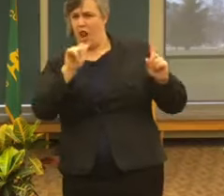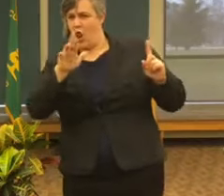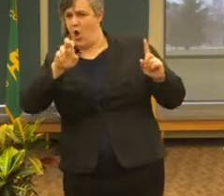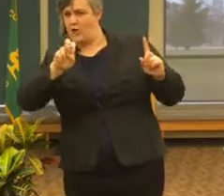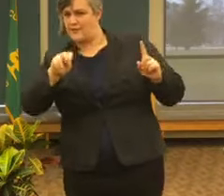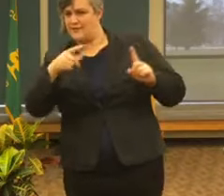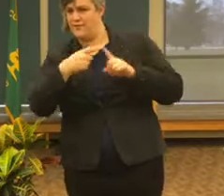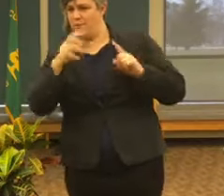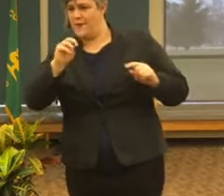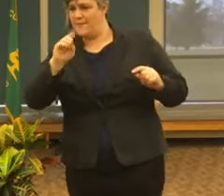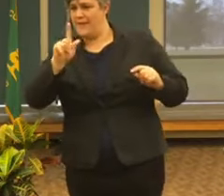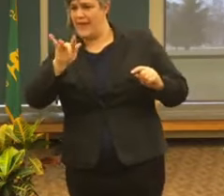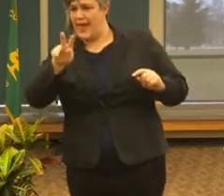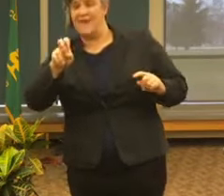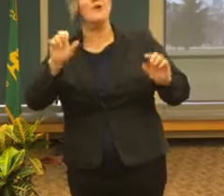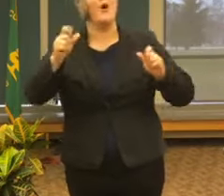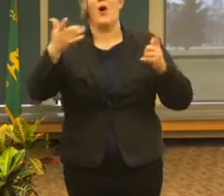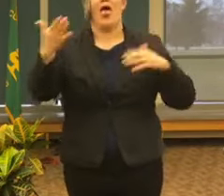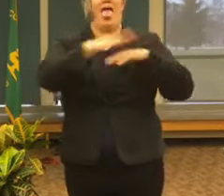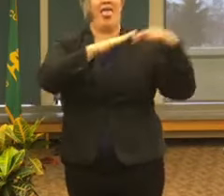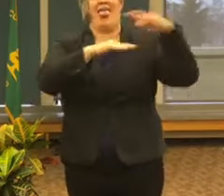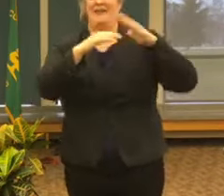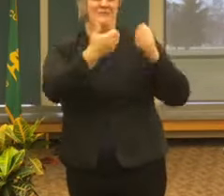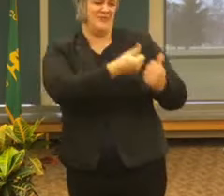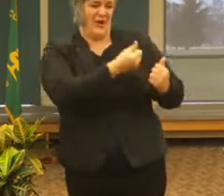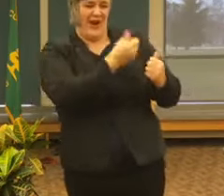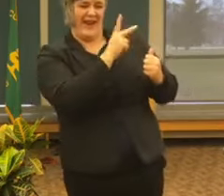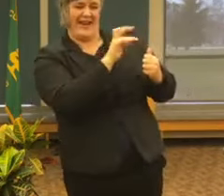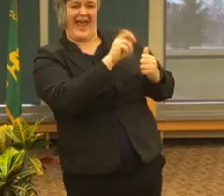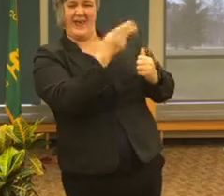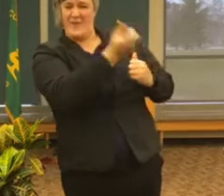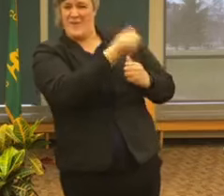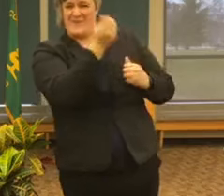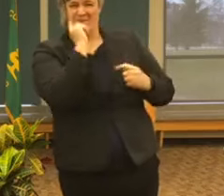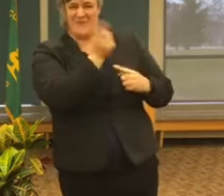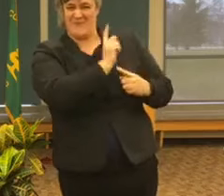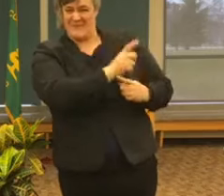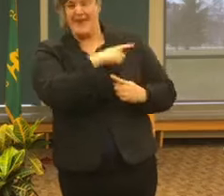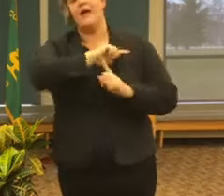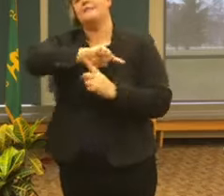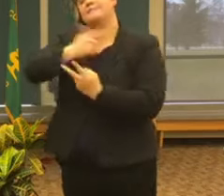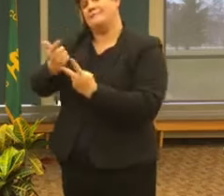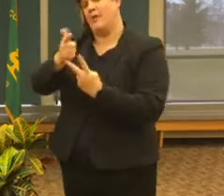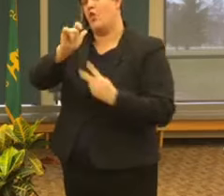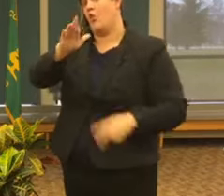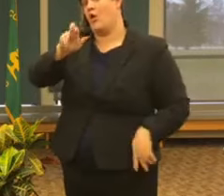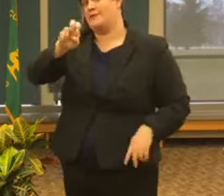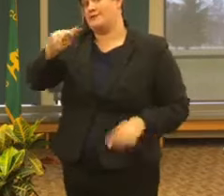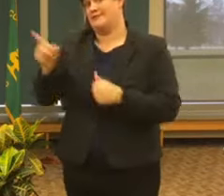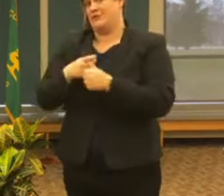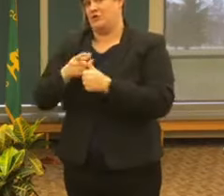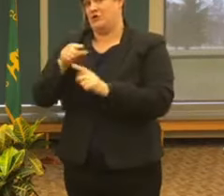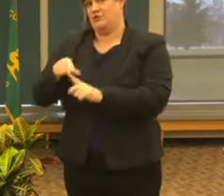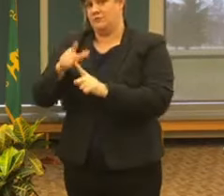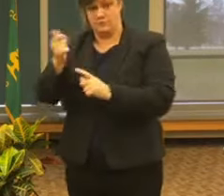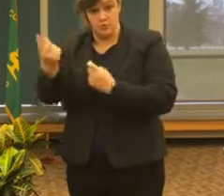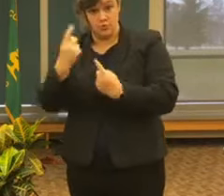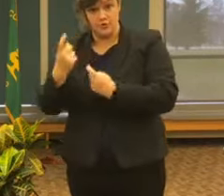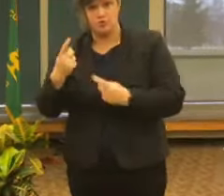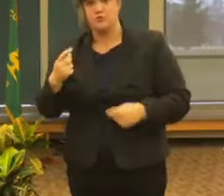MLive? Yes, it was. Okay, sorry. Hang on, Ken. We'll get with you in a minute. Lauren, do you have a question for Leanne or